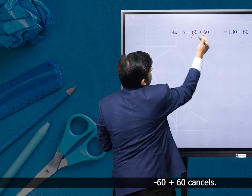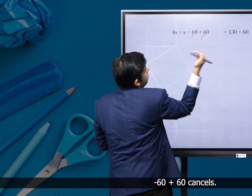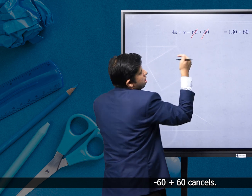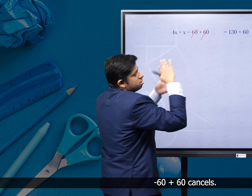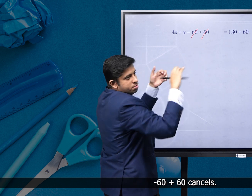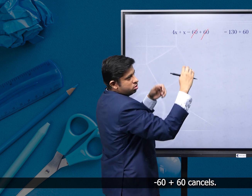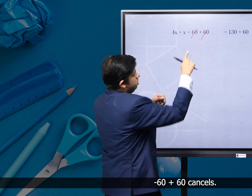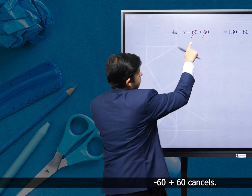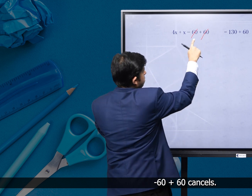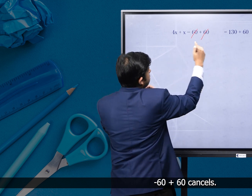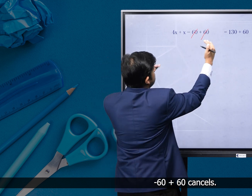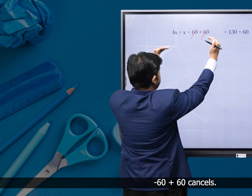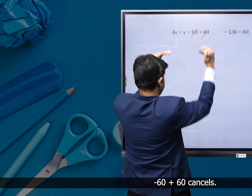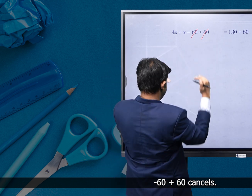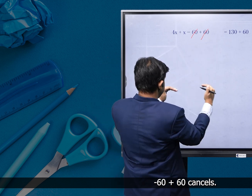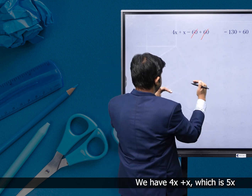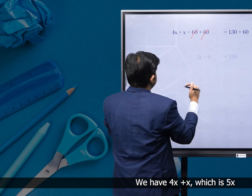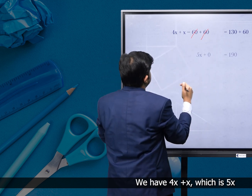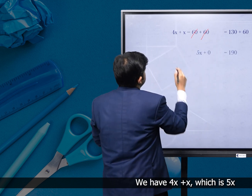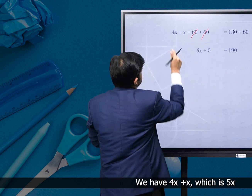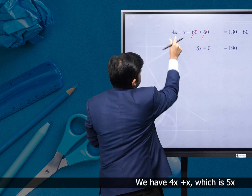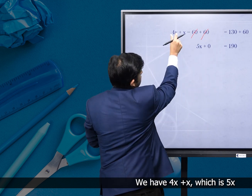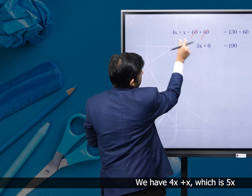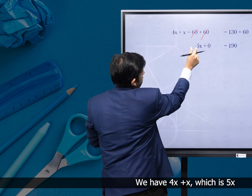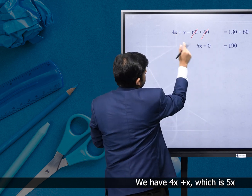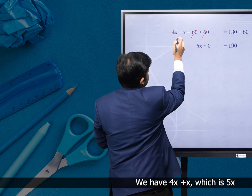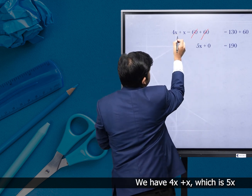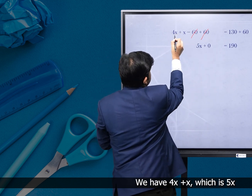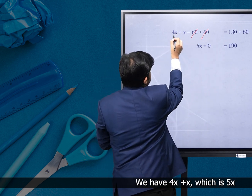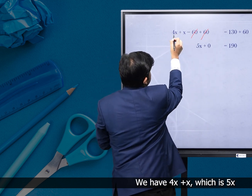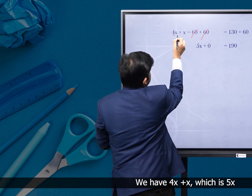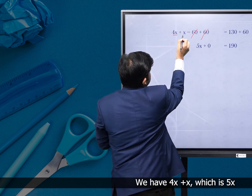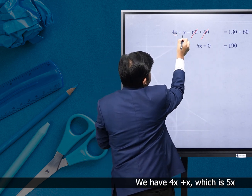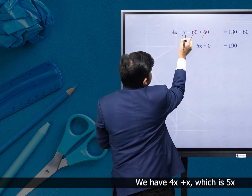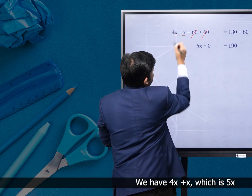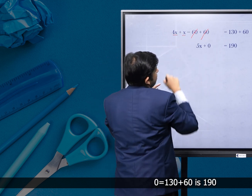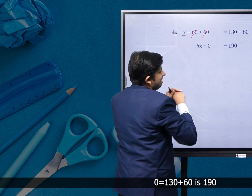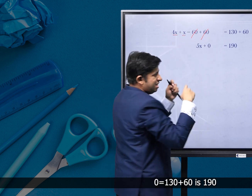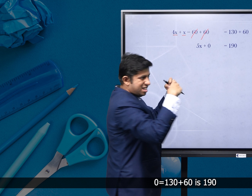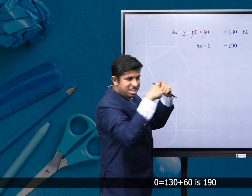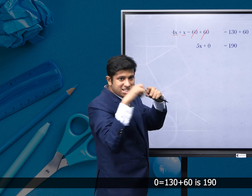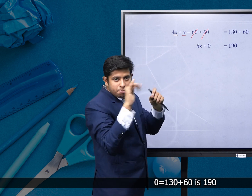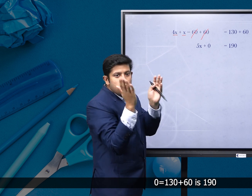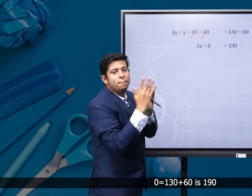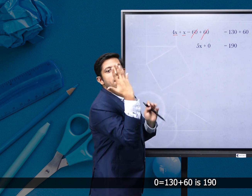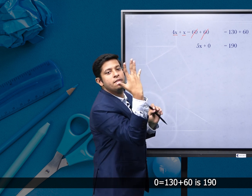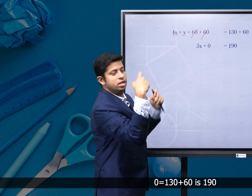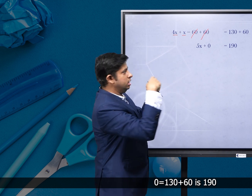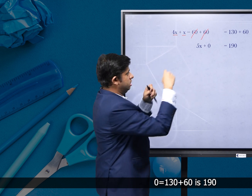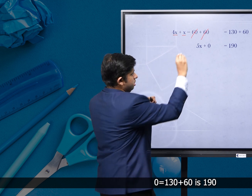Minus 60 plus 60 cancels. We have 4x plus x, which is 5x, plus 0 is equals to